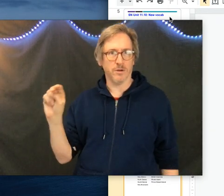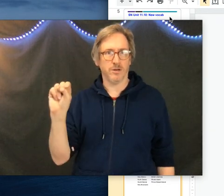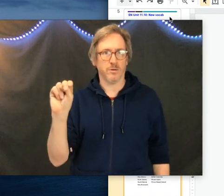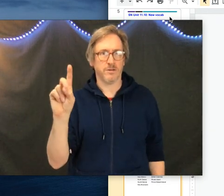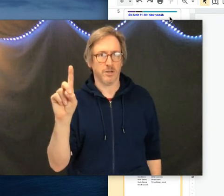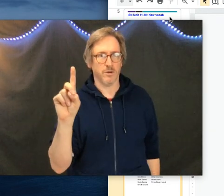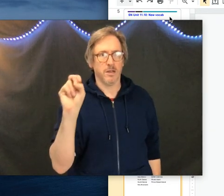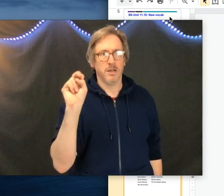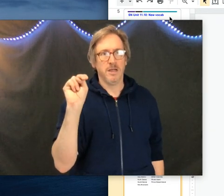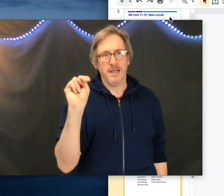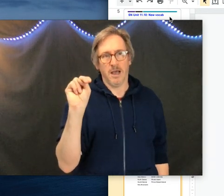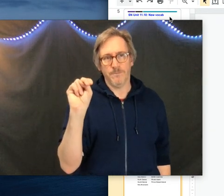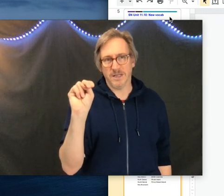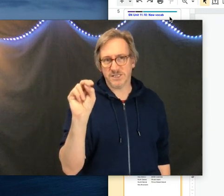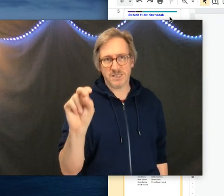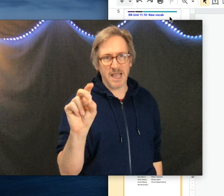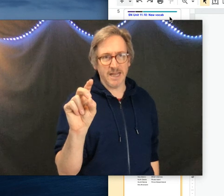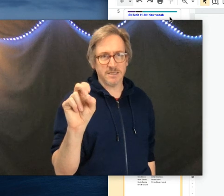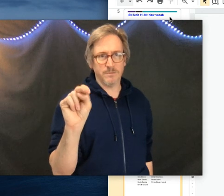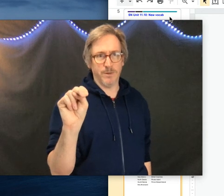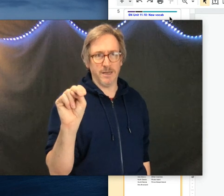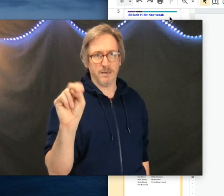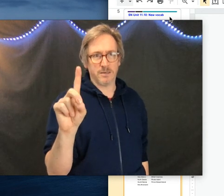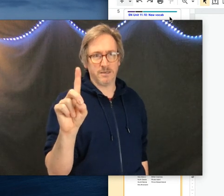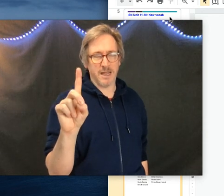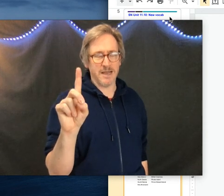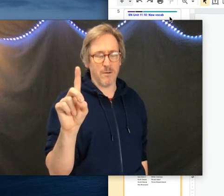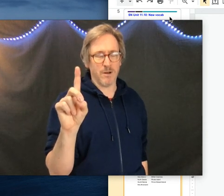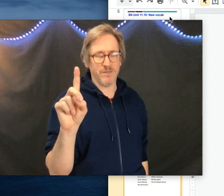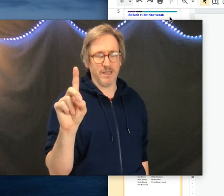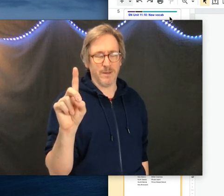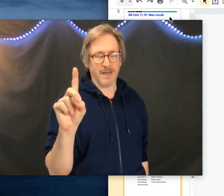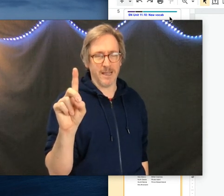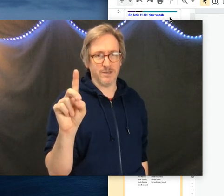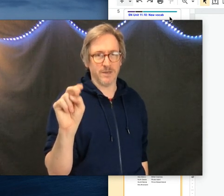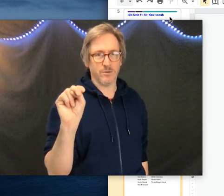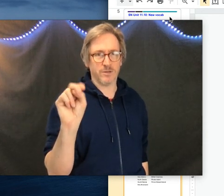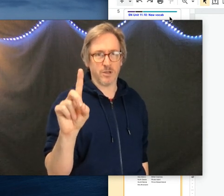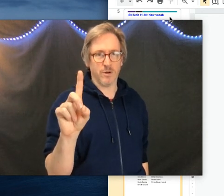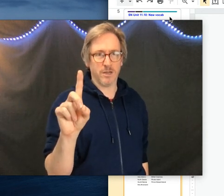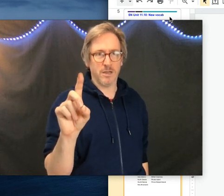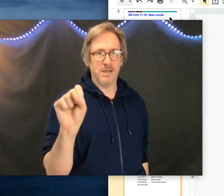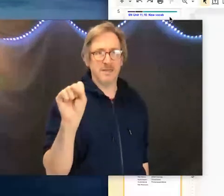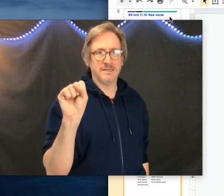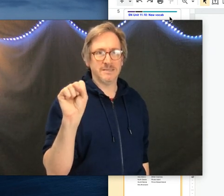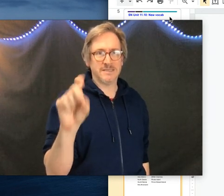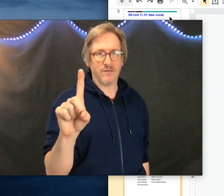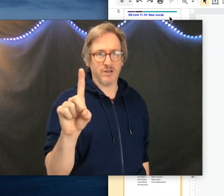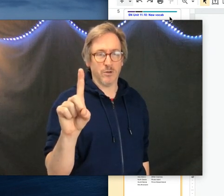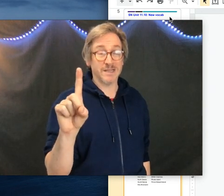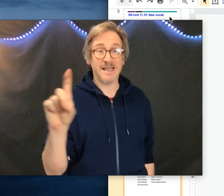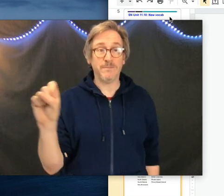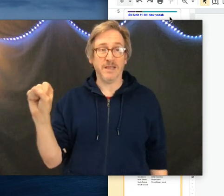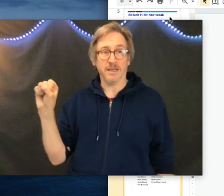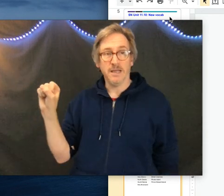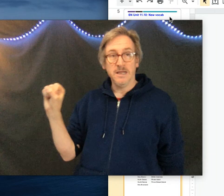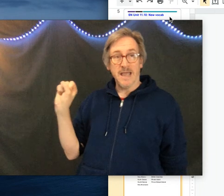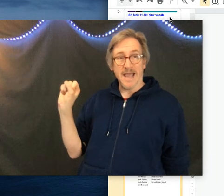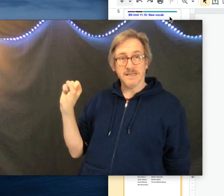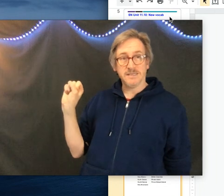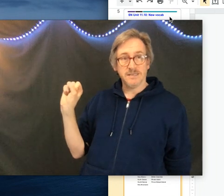North Dakota. It's slight, and now when I'm thinking about it, I can't do it. North Dakota. South Dakota. Same